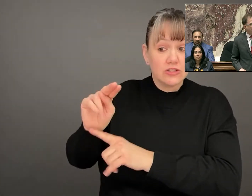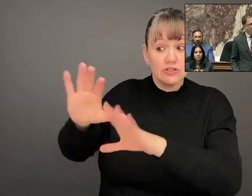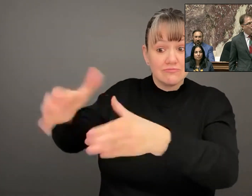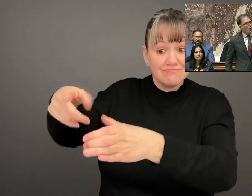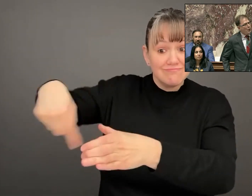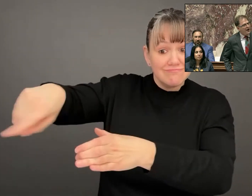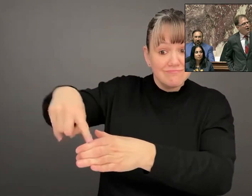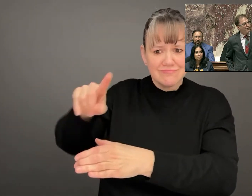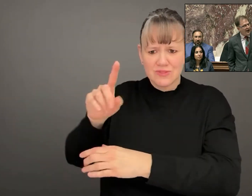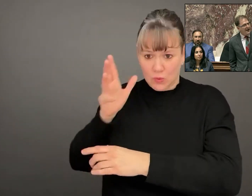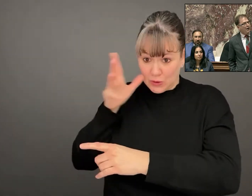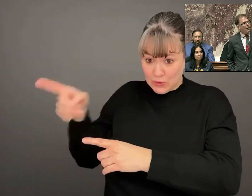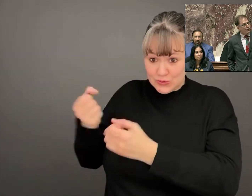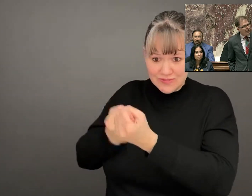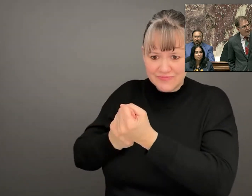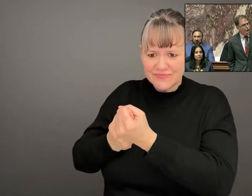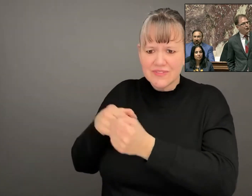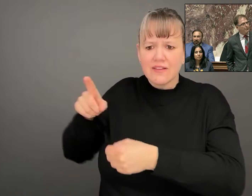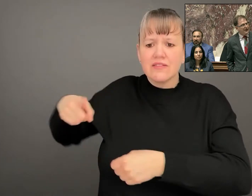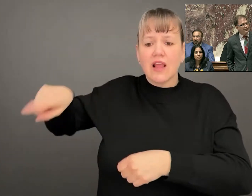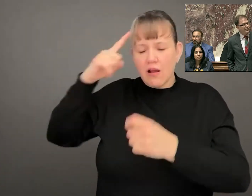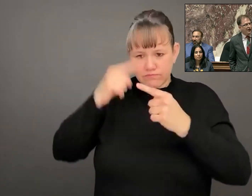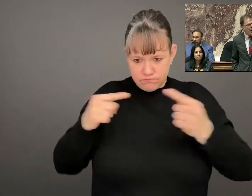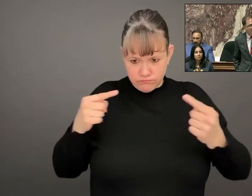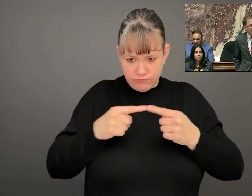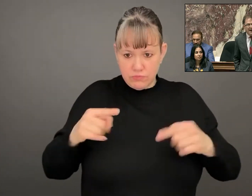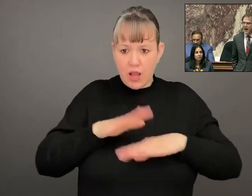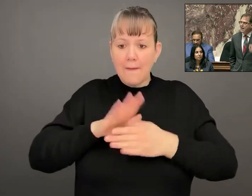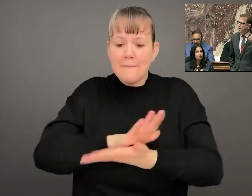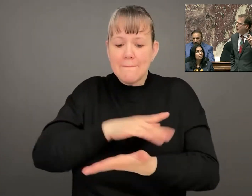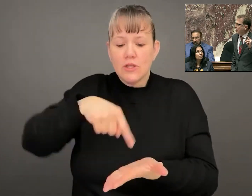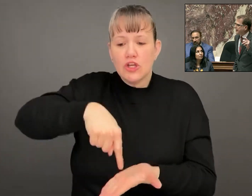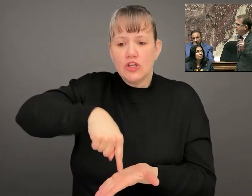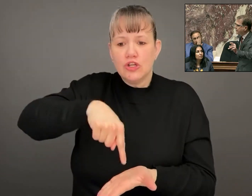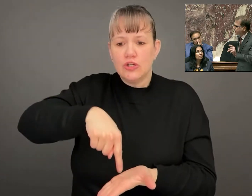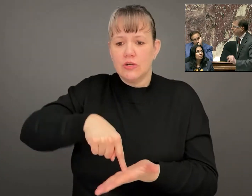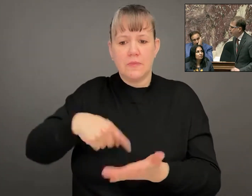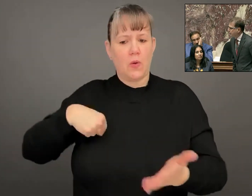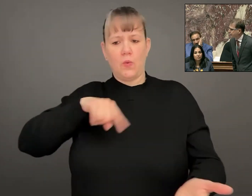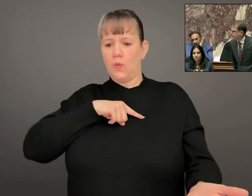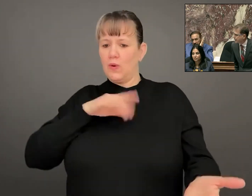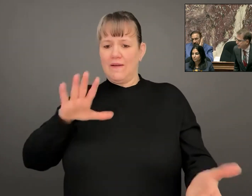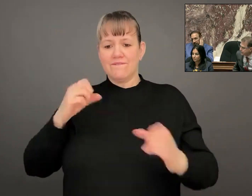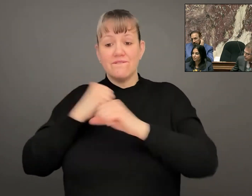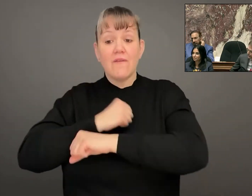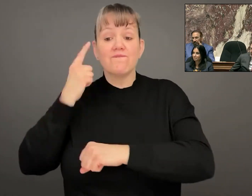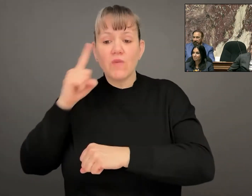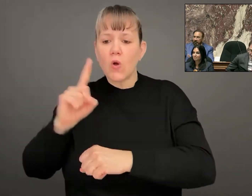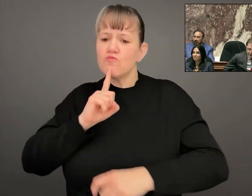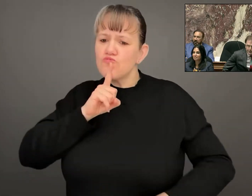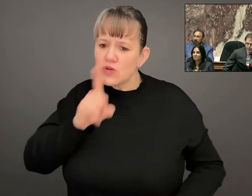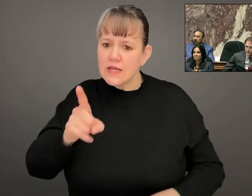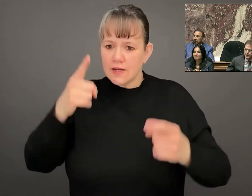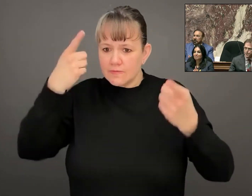Honourable Speaker. We are fighting for the future of BC's economy, and they are against it, Honourable Speaker. Members.